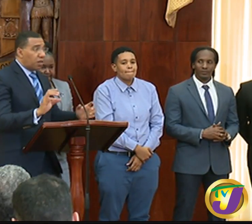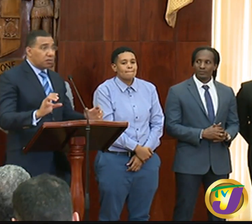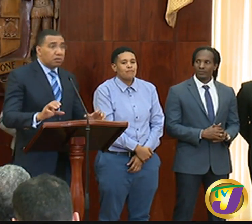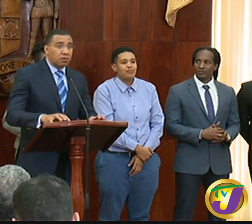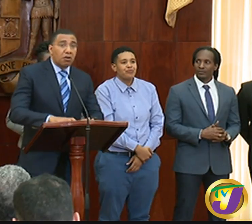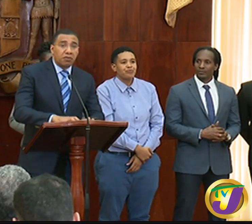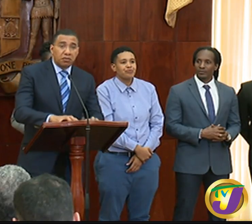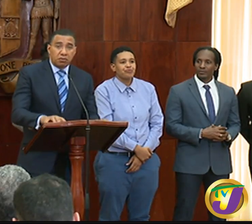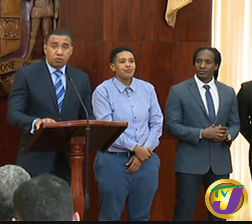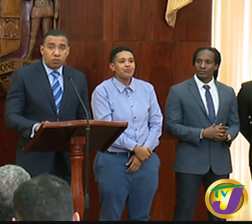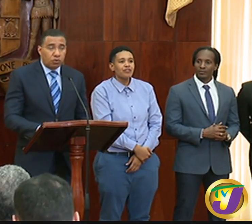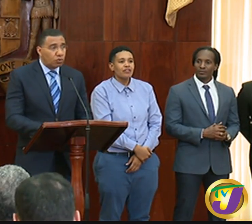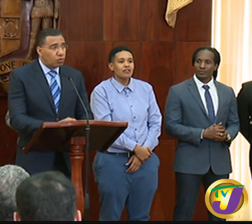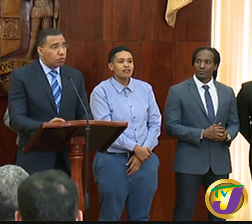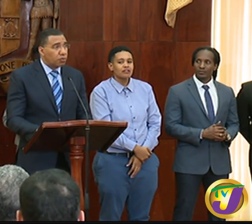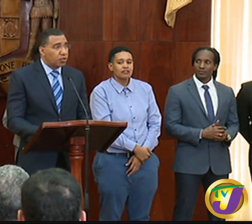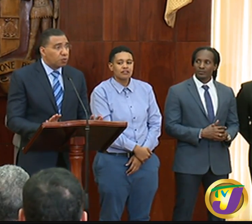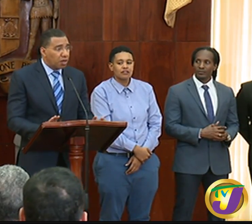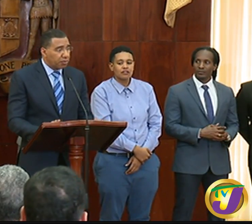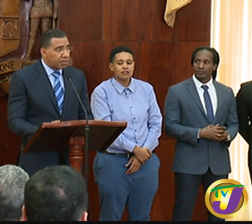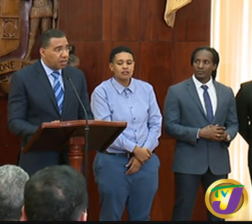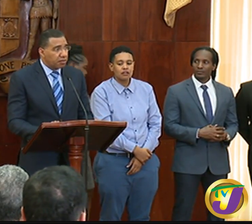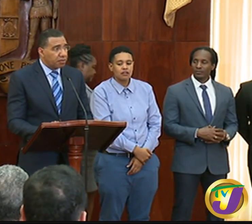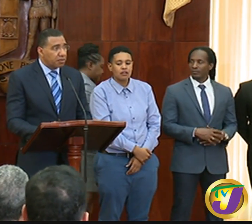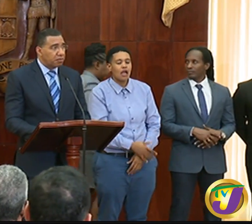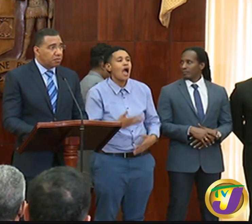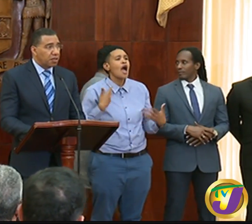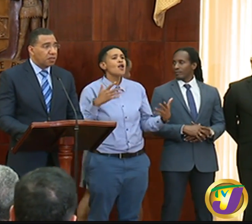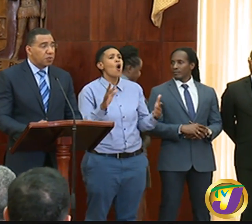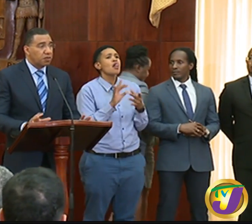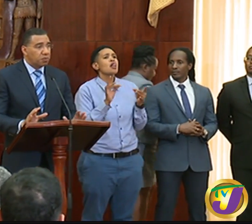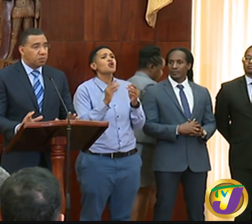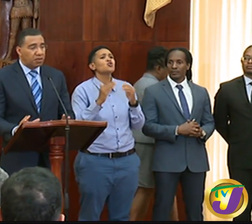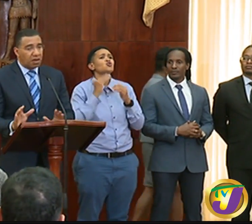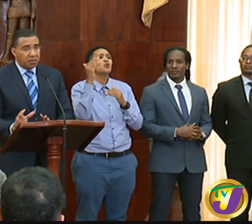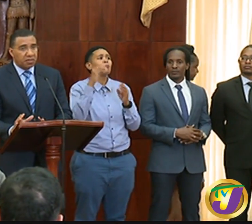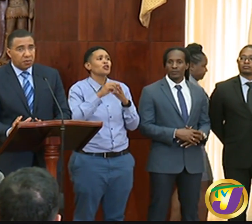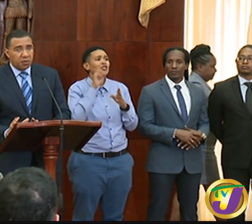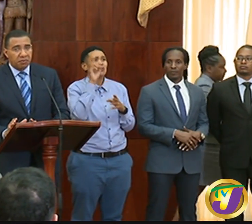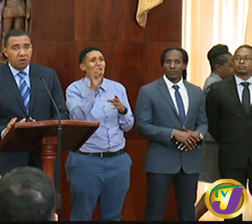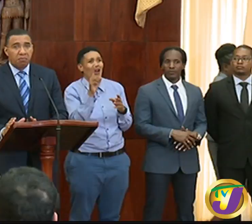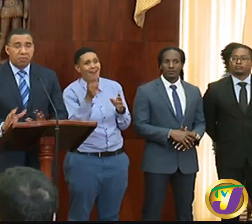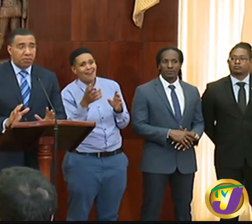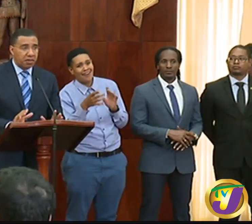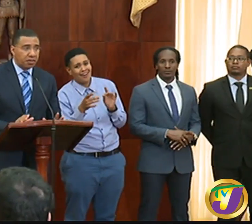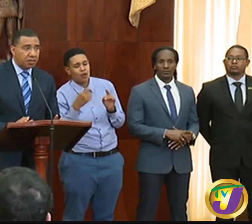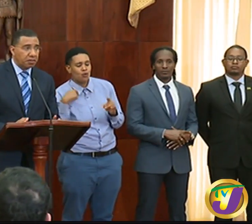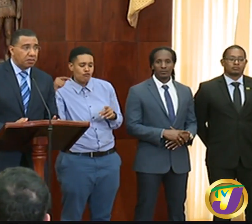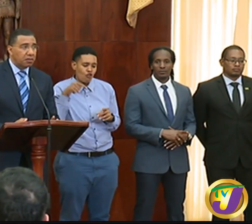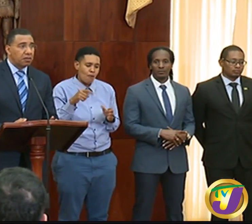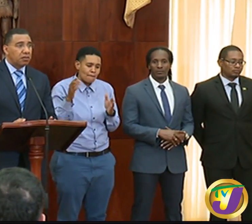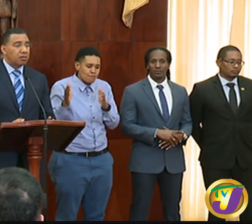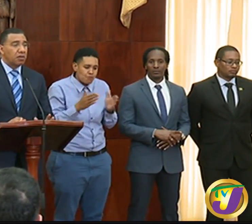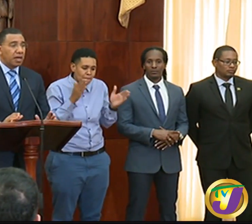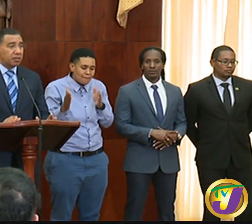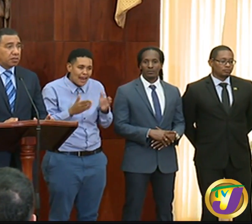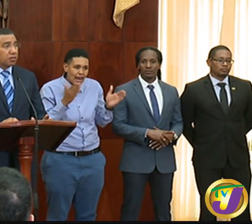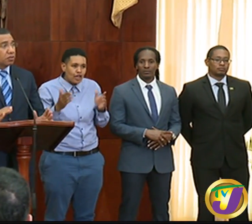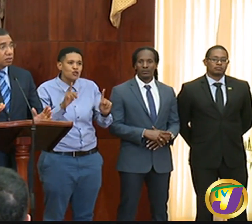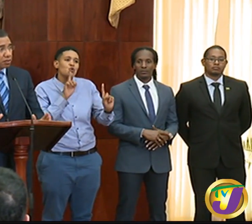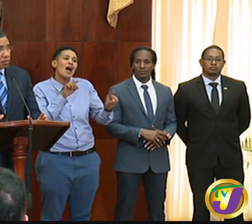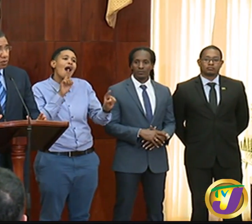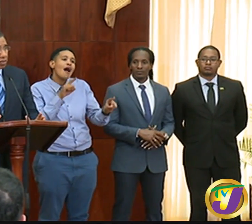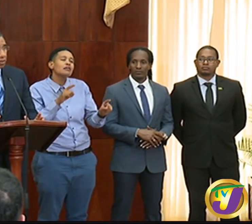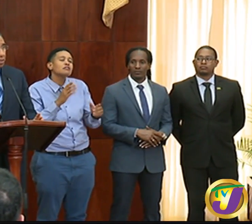I don't want to cover too much in one press conference, because obviously we would have come prepared to